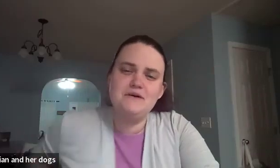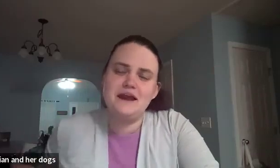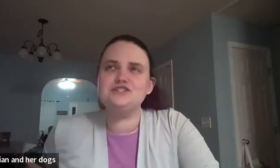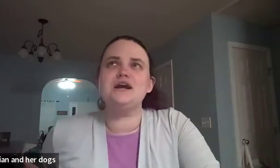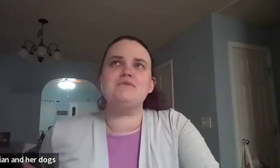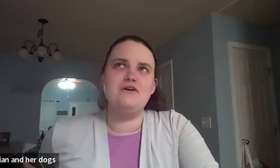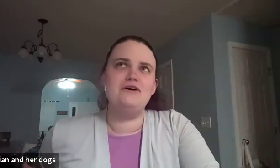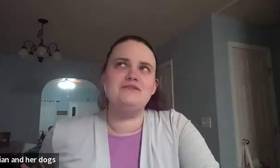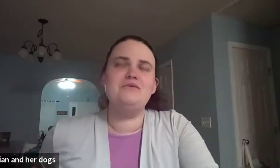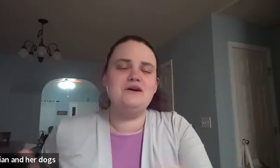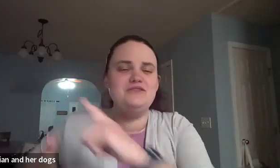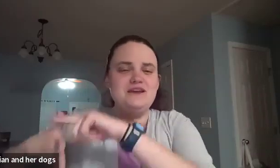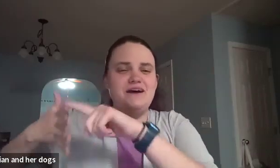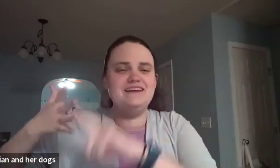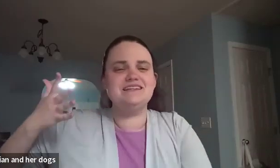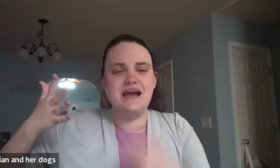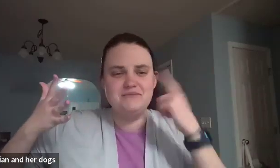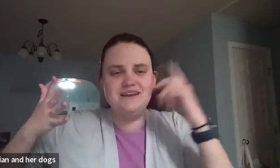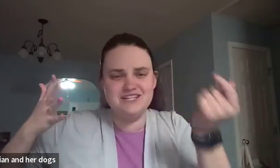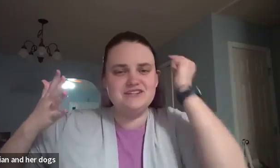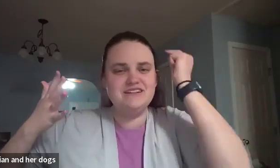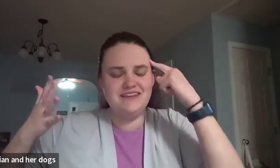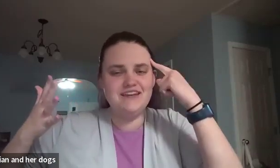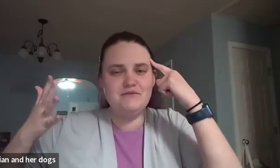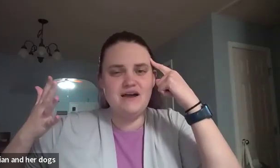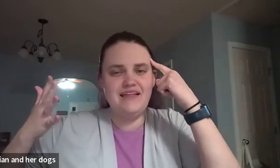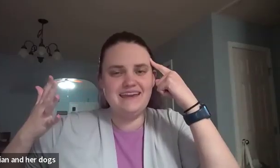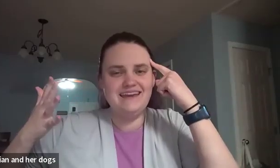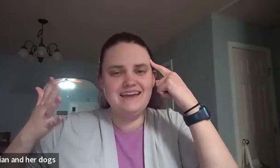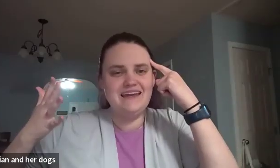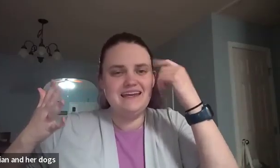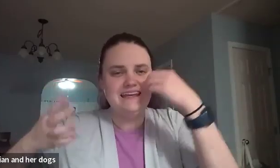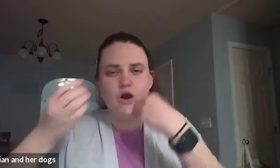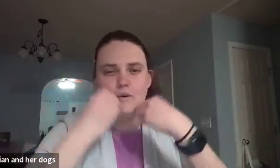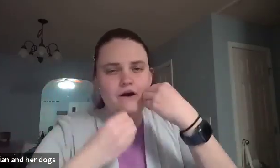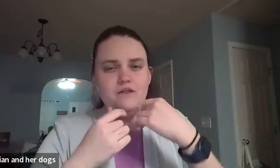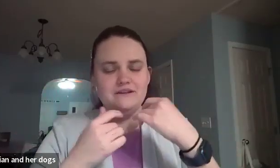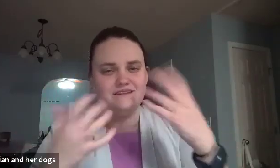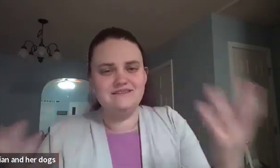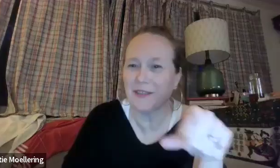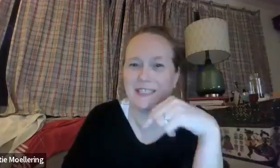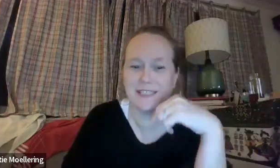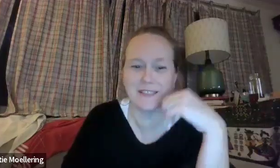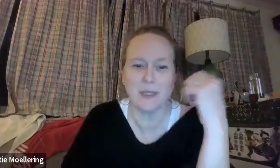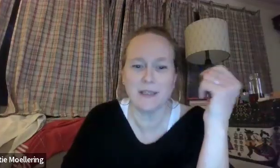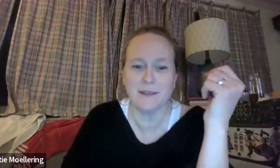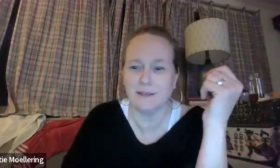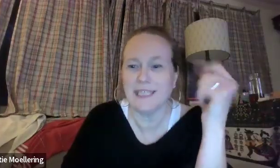know what? Actually, I'm wrong. The more I think about it, it's because I'm initially thinking about like, oh, You know all of what it. though? I think it's because we eat